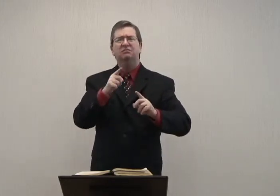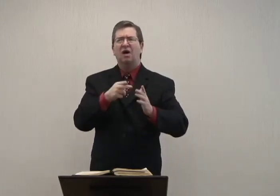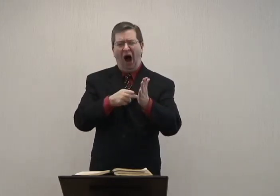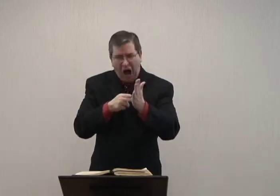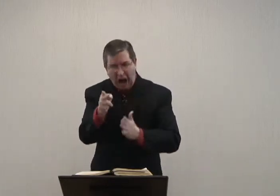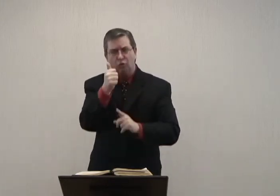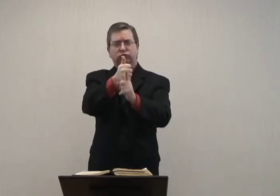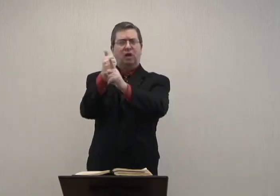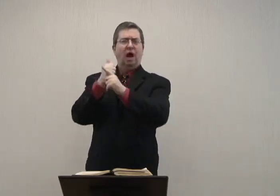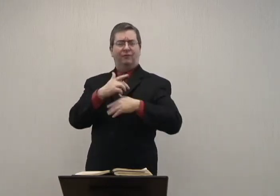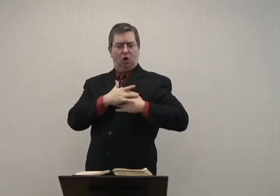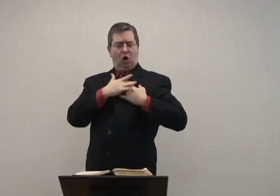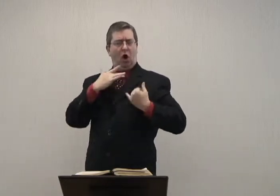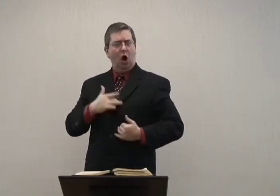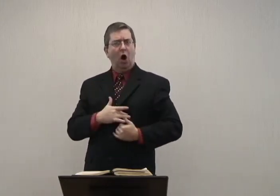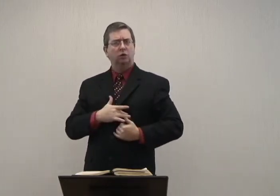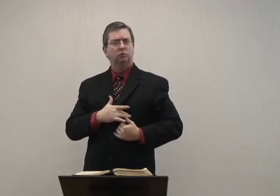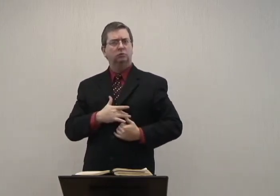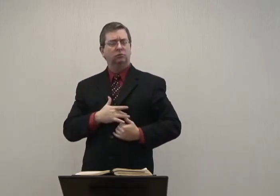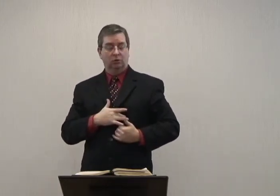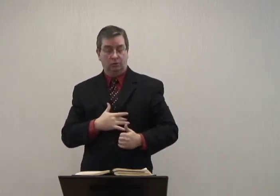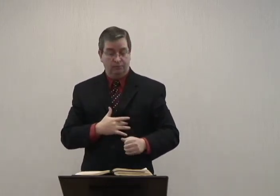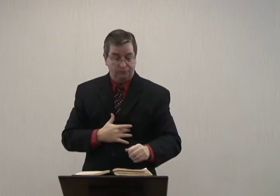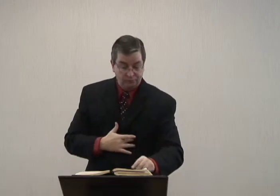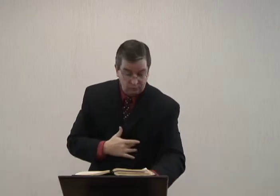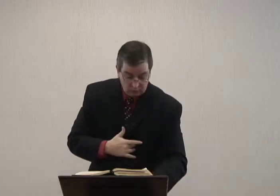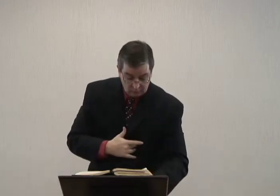The point is, you have to be honest with yourself.